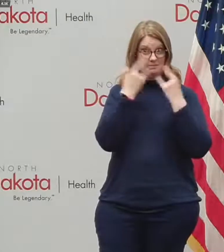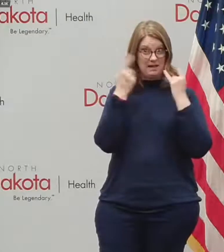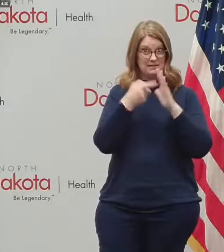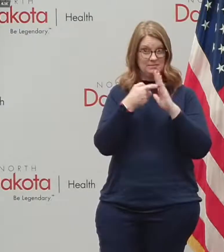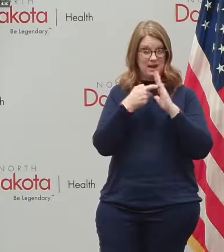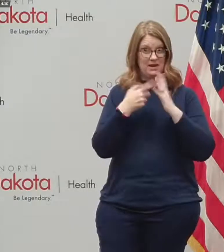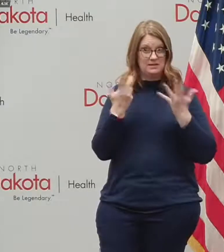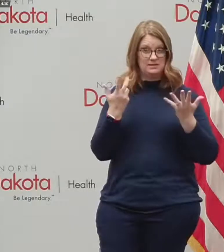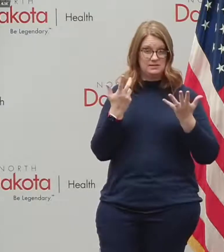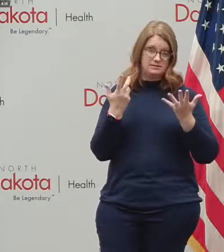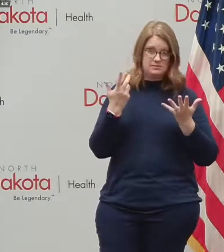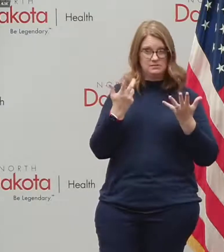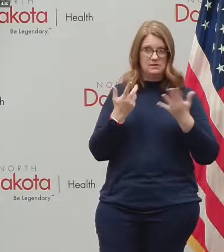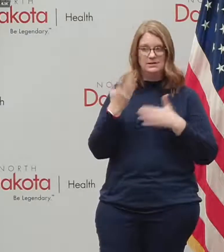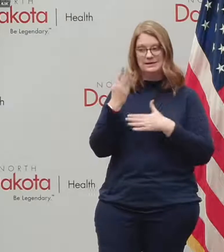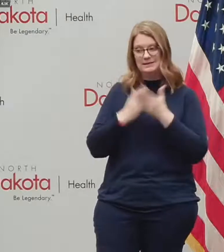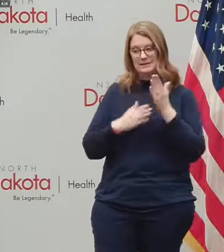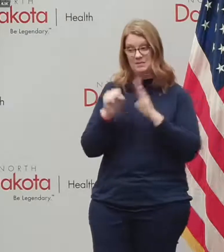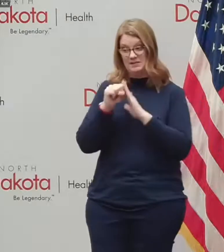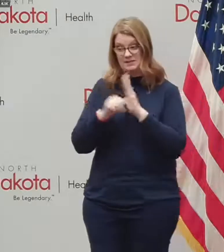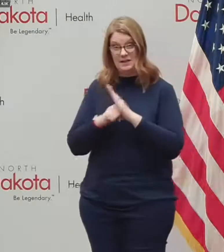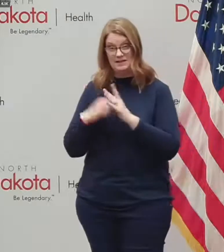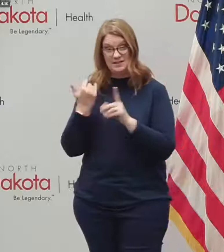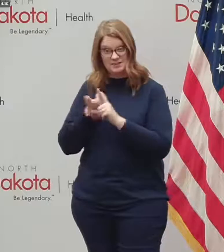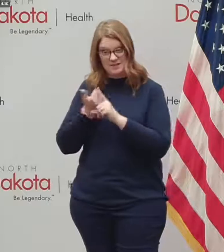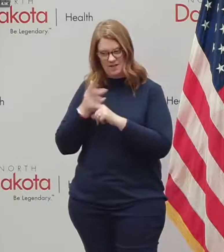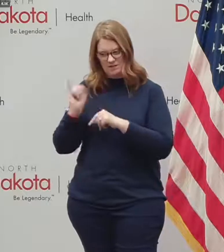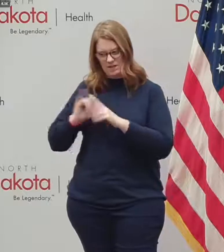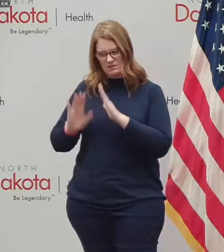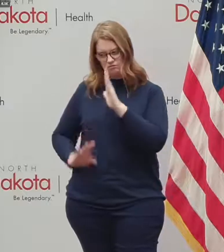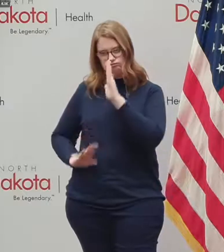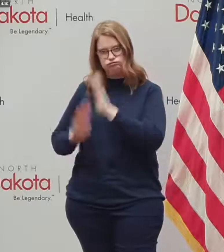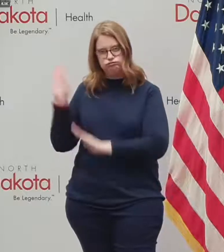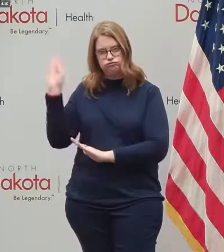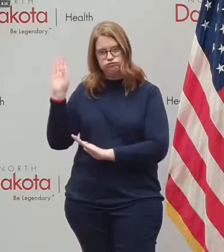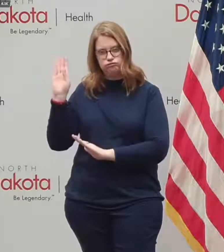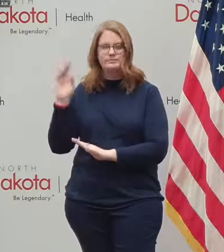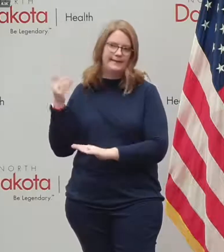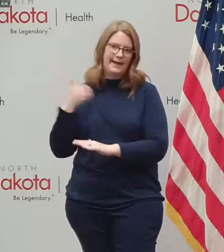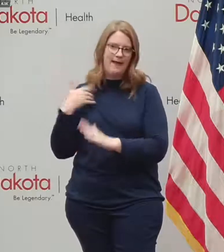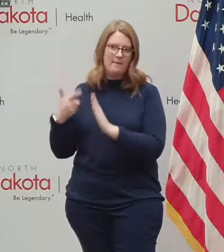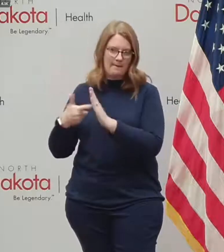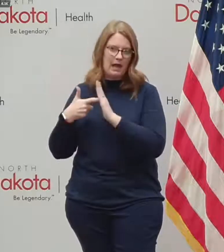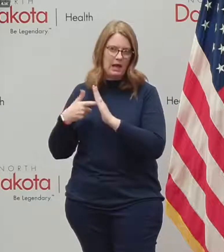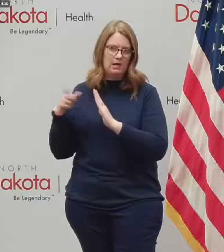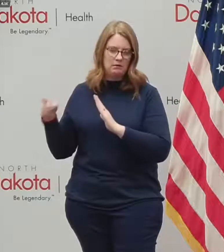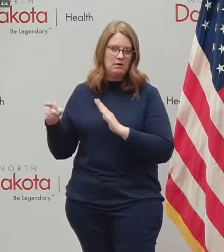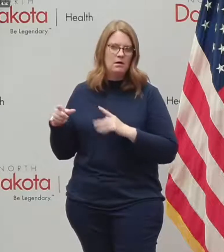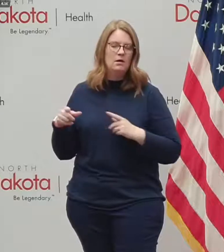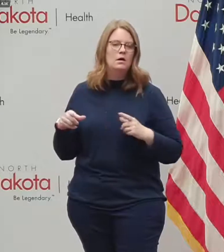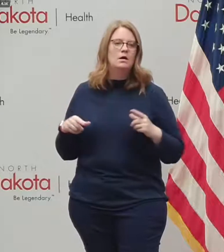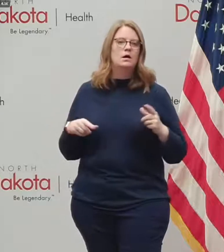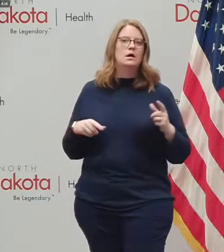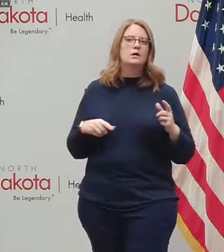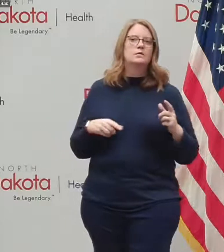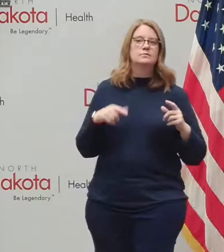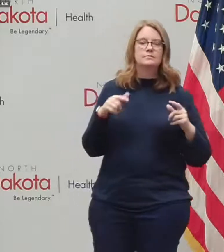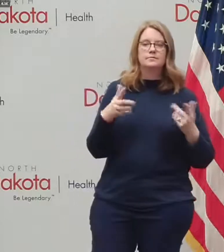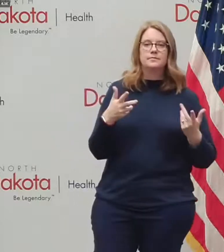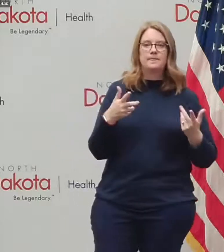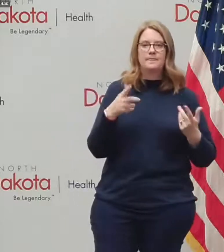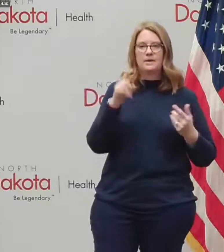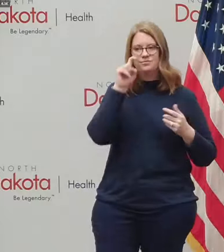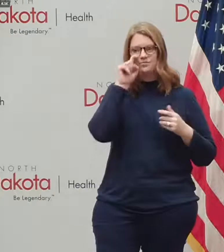that have got rising infections and record infections have statewide mask mandates. What makes a difference is if